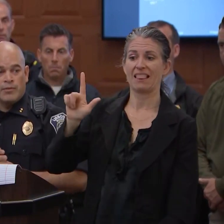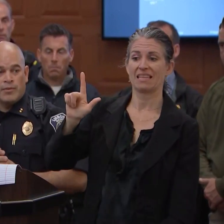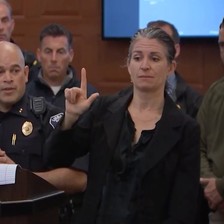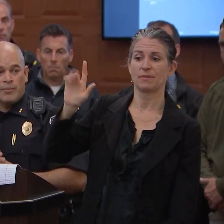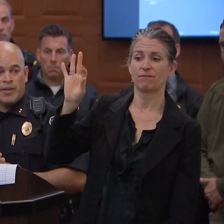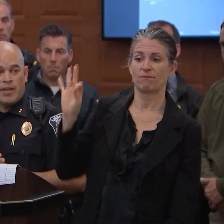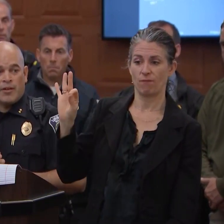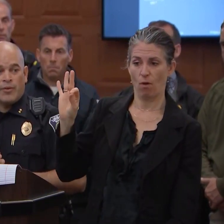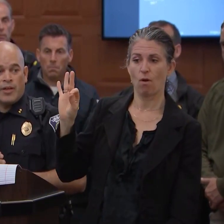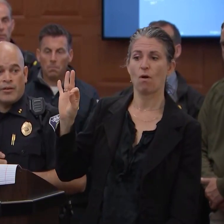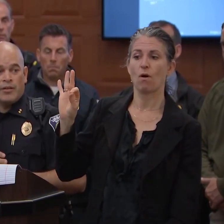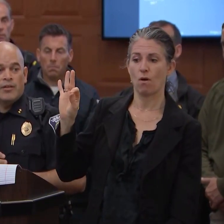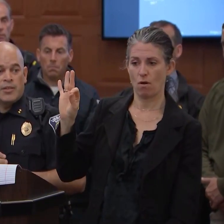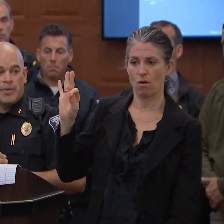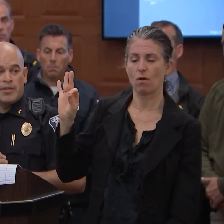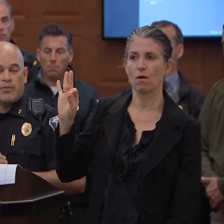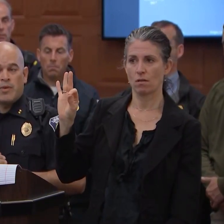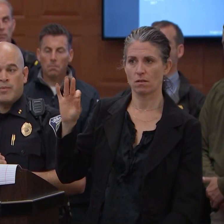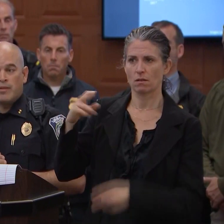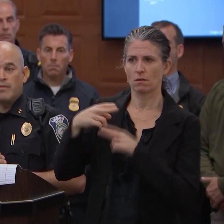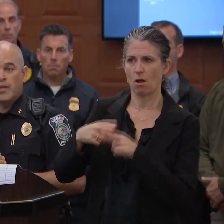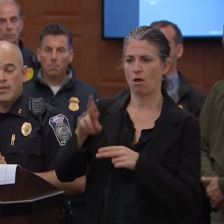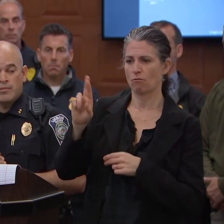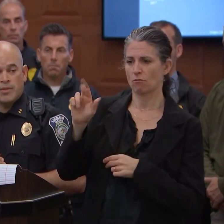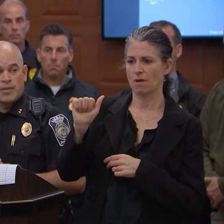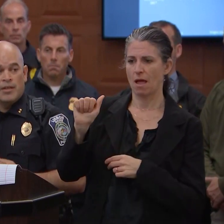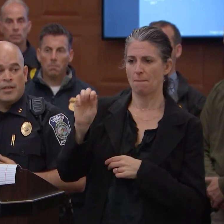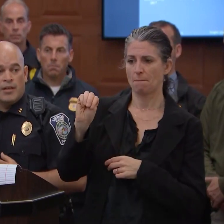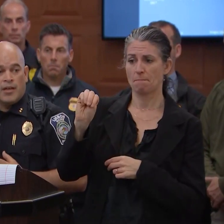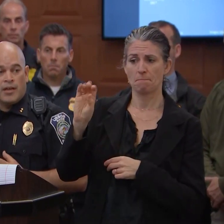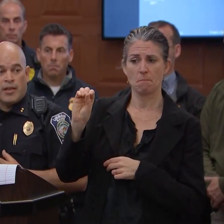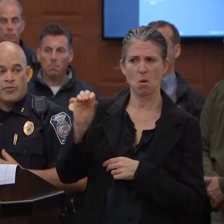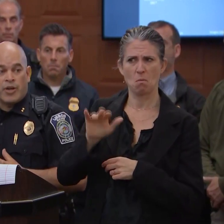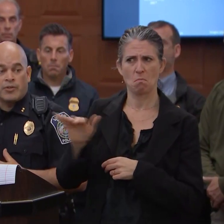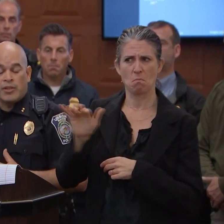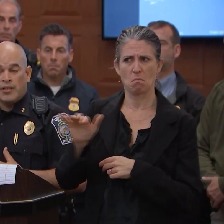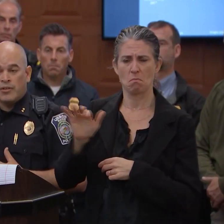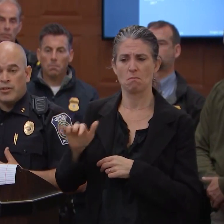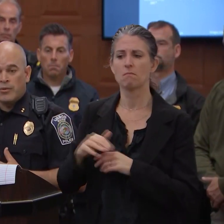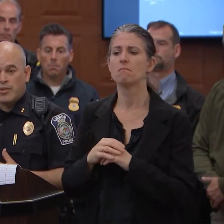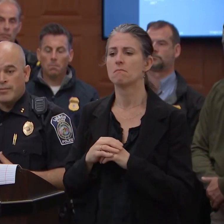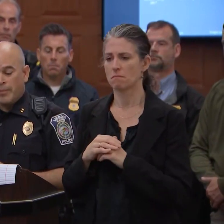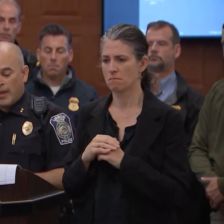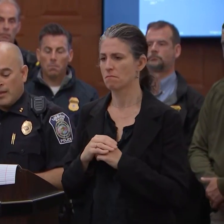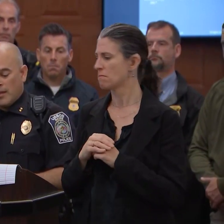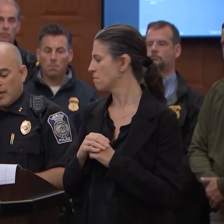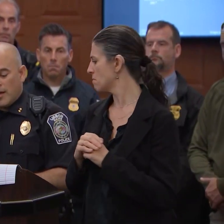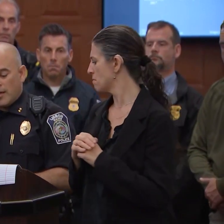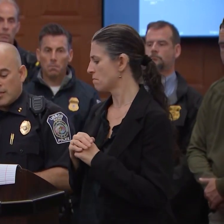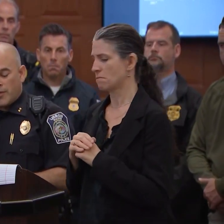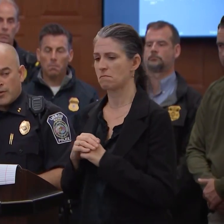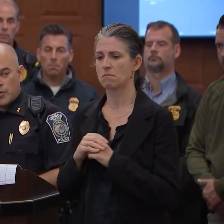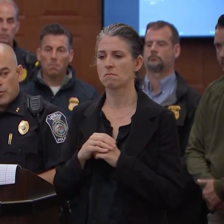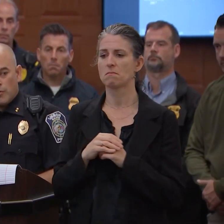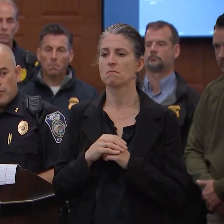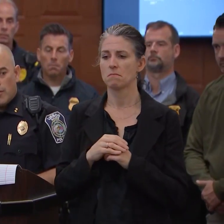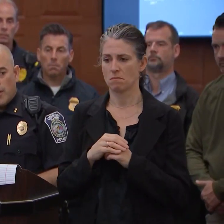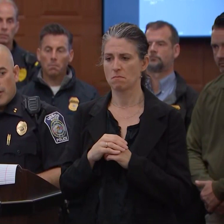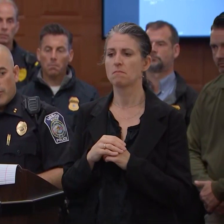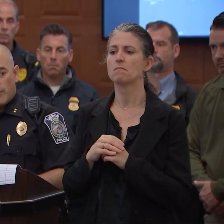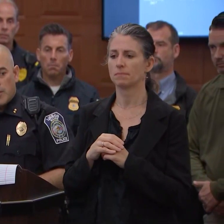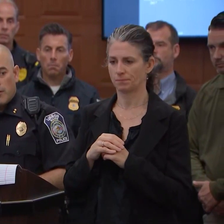vigil being held there in Lisbon to remember the victims that tragically killed in Lewiston. As far as